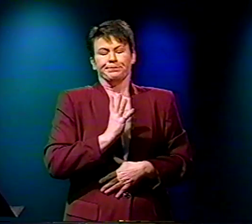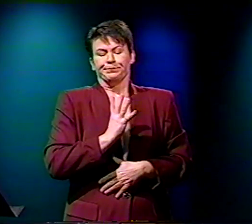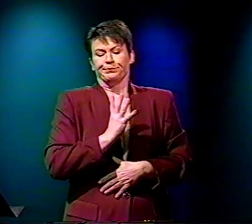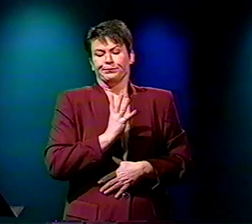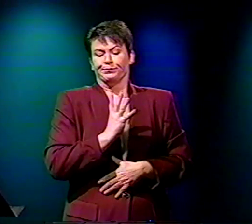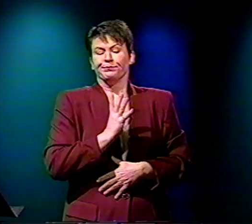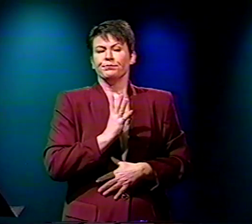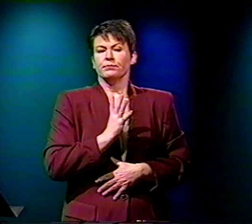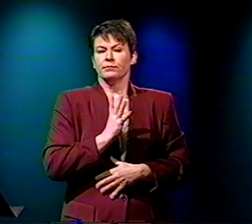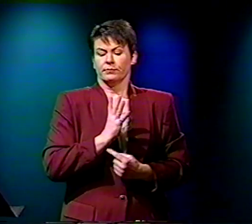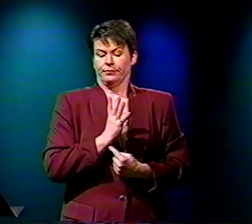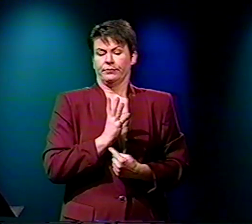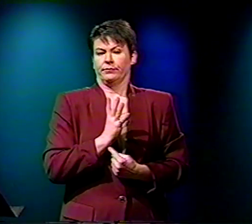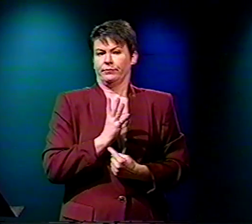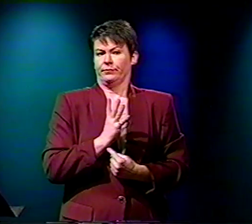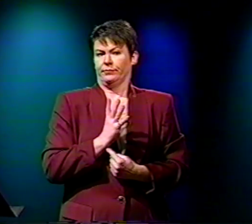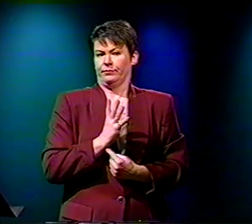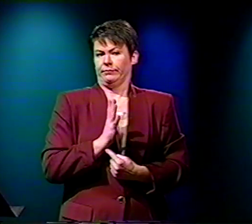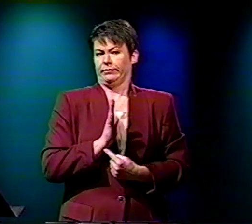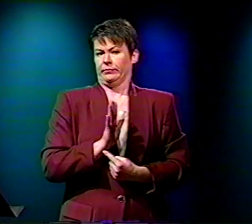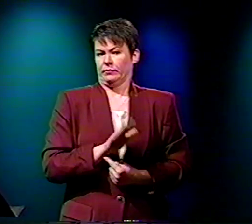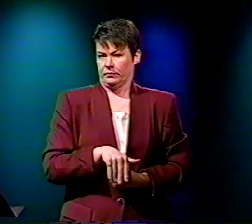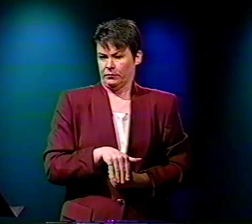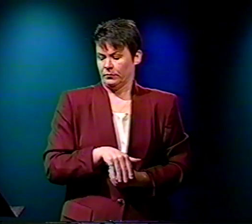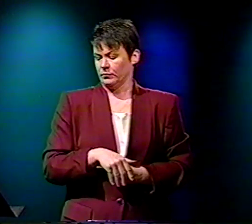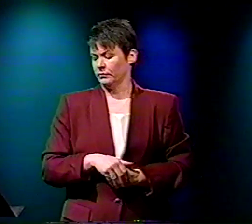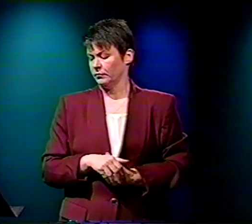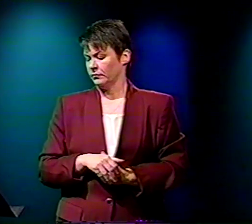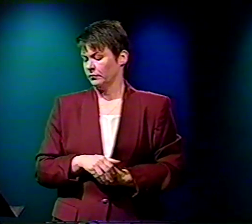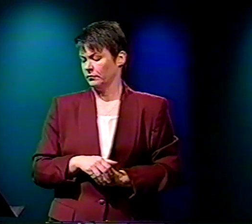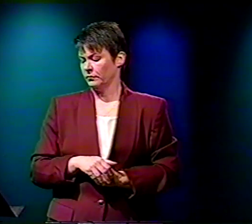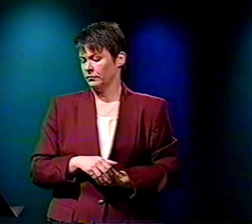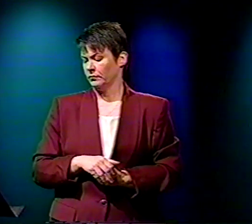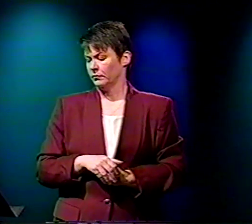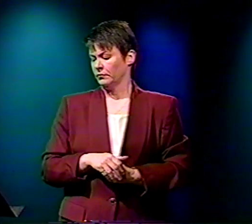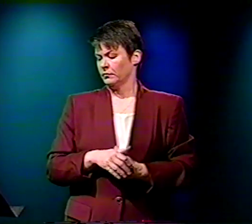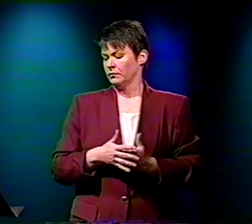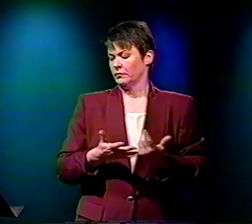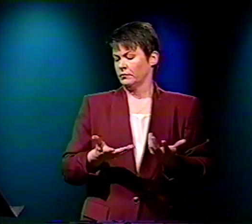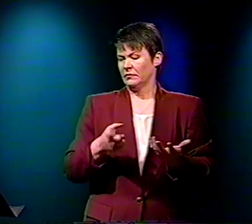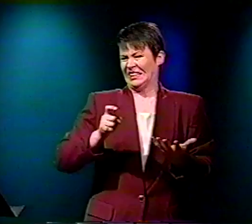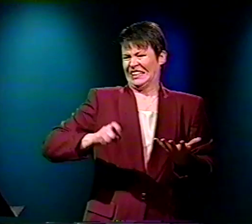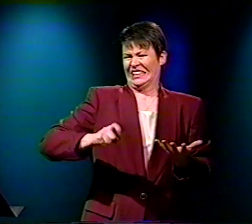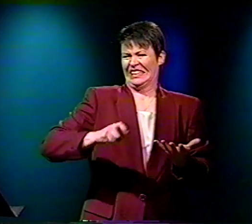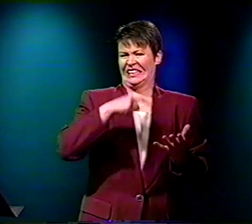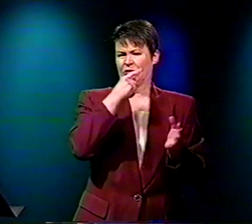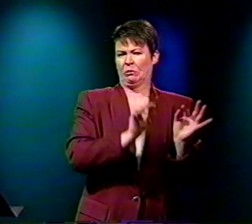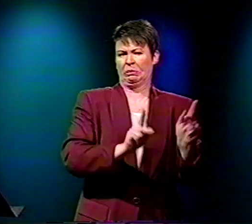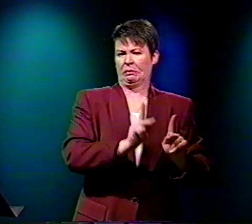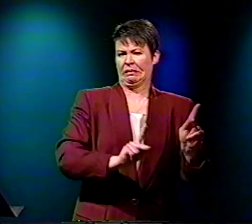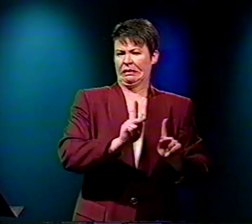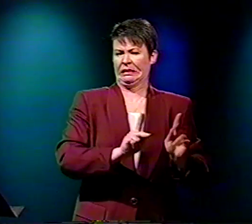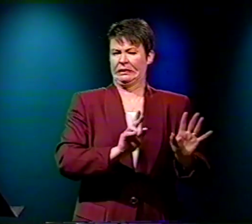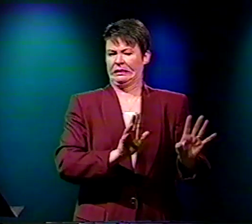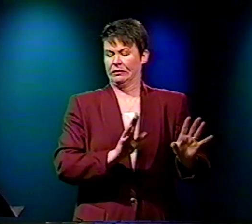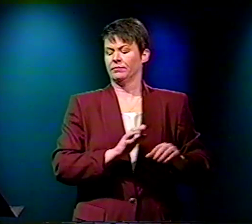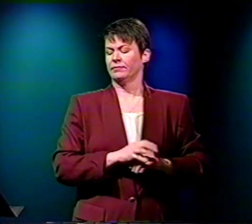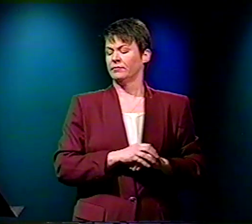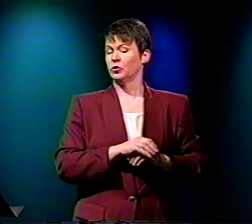And so because they value that service, they go ahead and they say, all right, I'll just accept whatever you give me. I mean, they